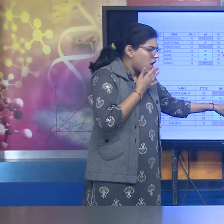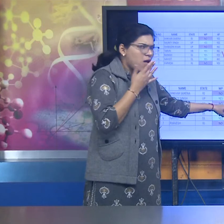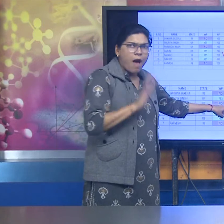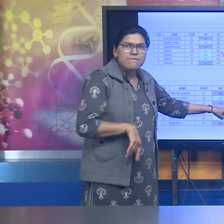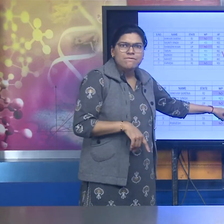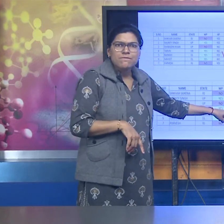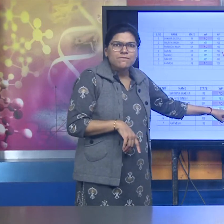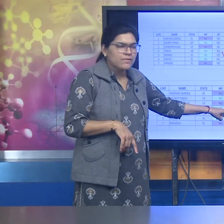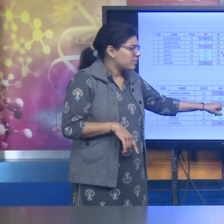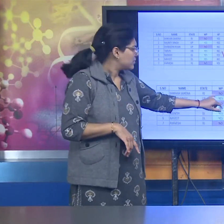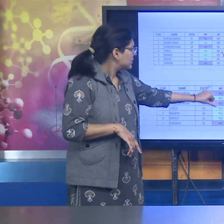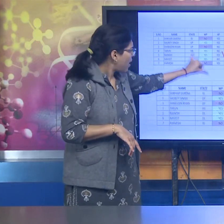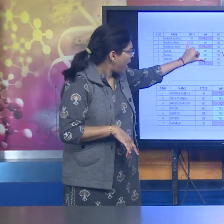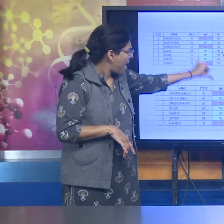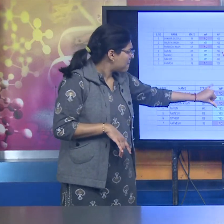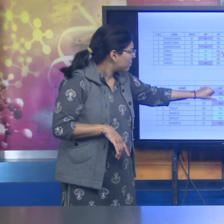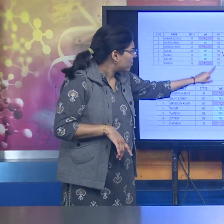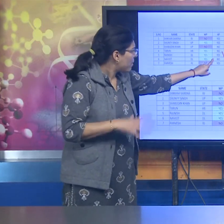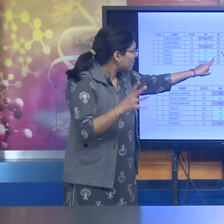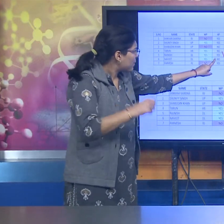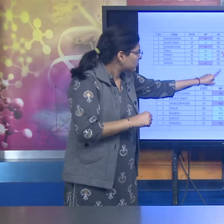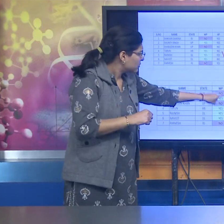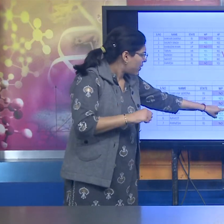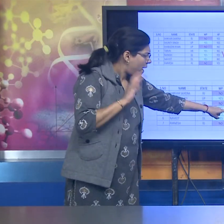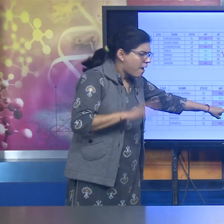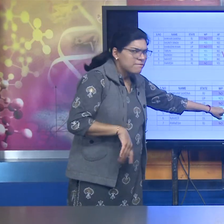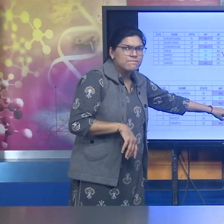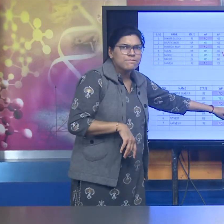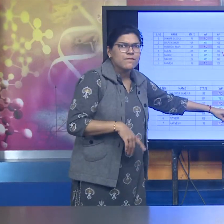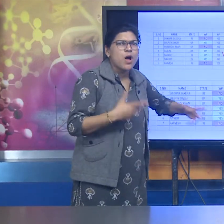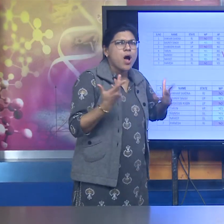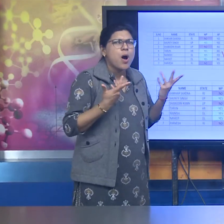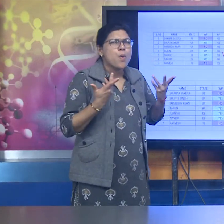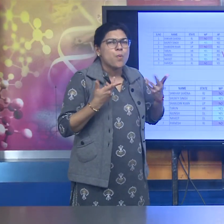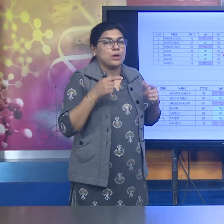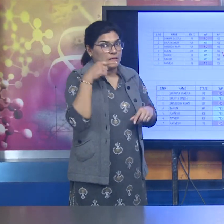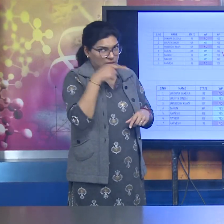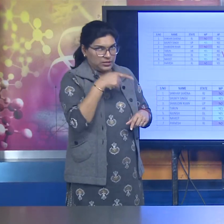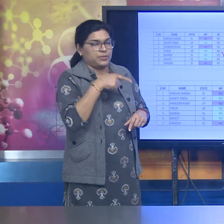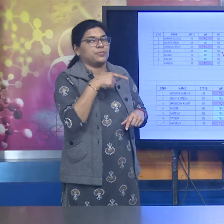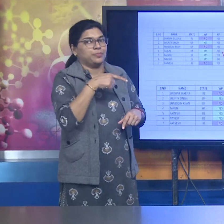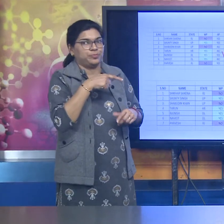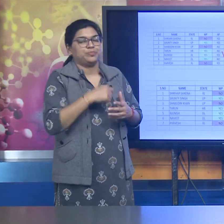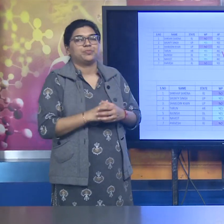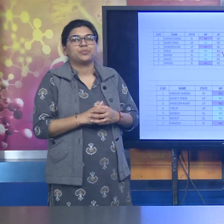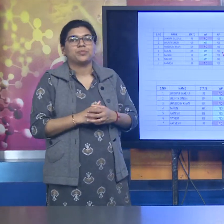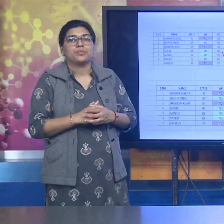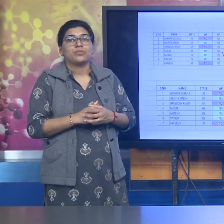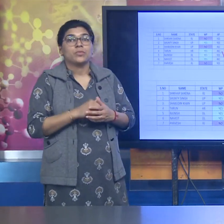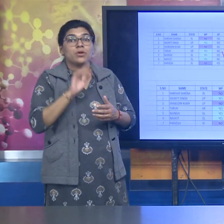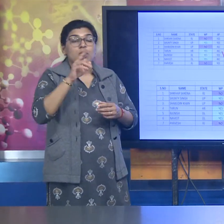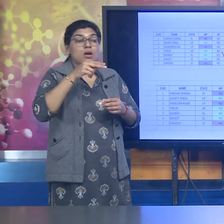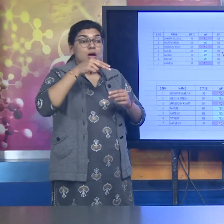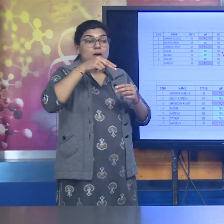in the second picture you can see a pink column in